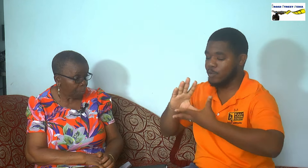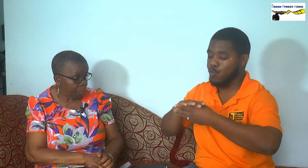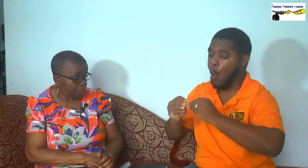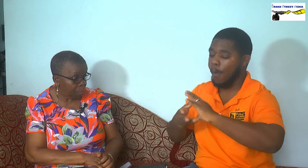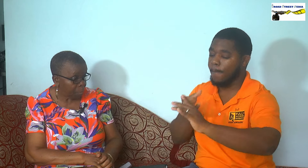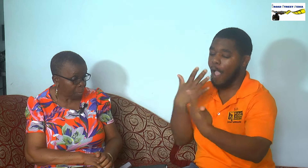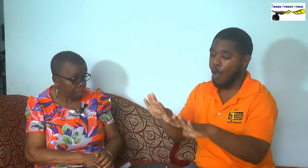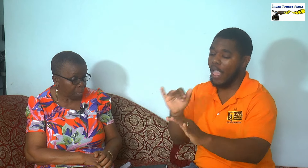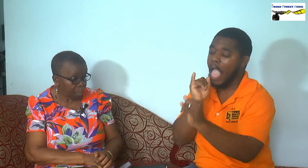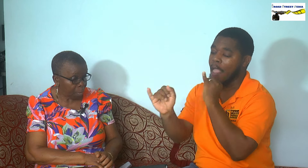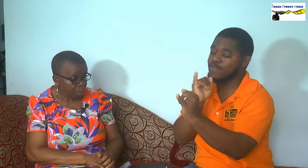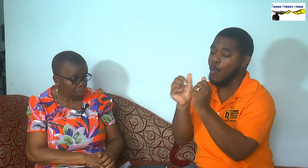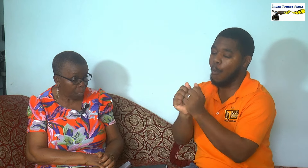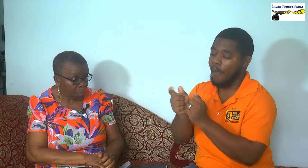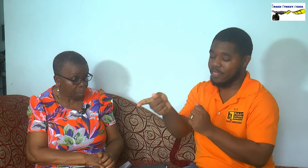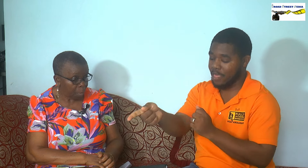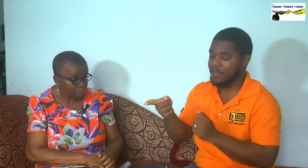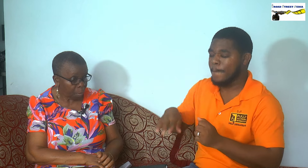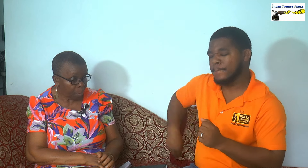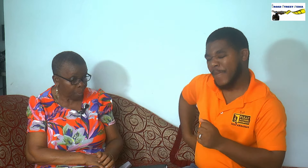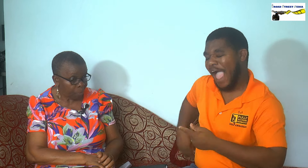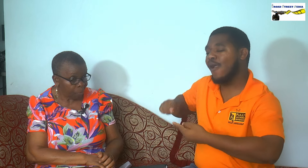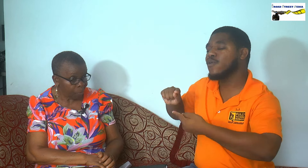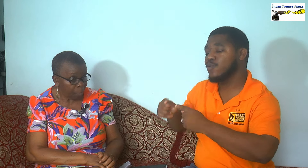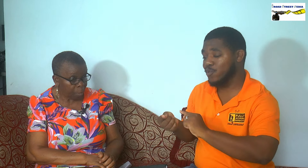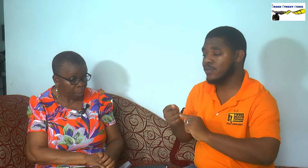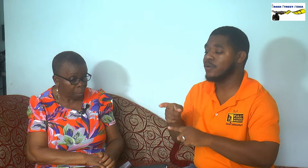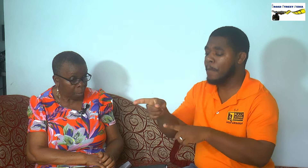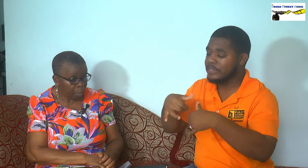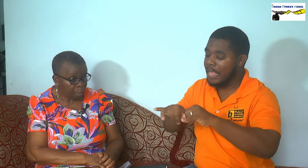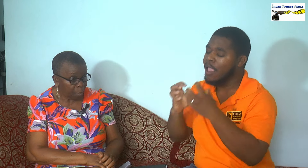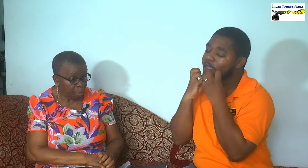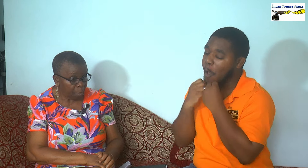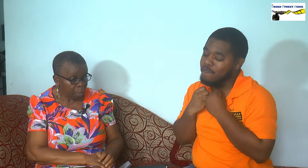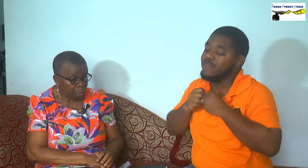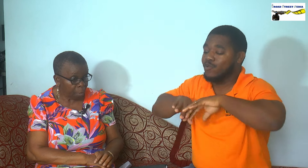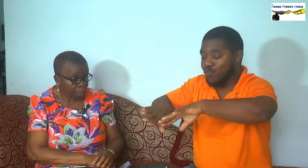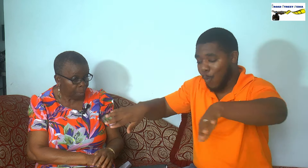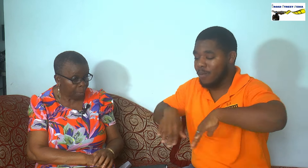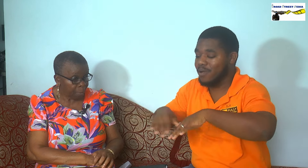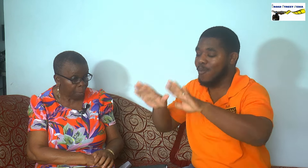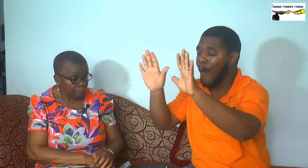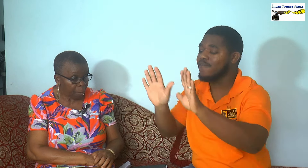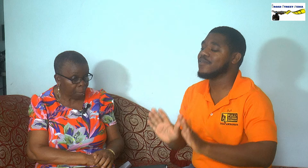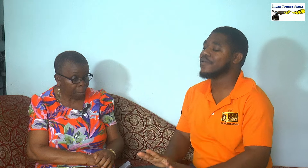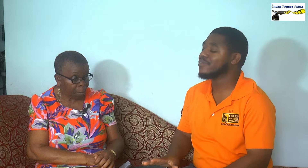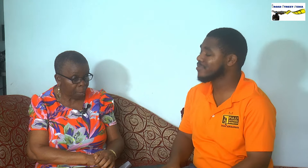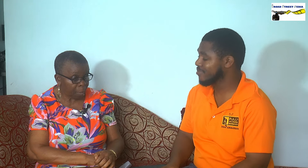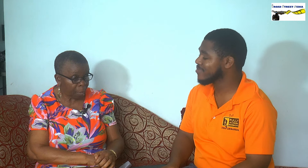That's what Marsha Watson told me. I already interviewed her about her life story. She hurt her back, but she still loved